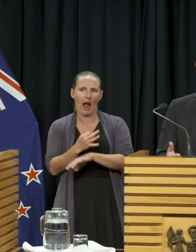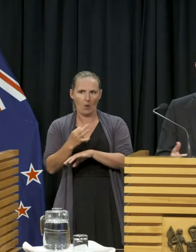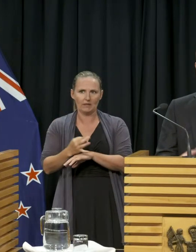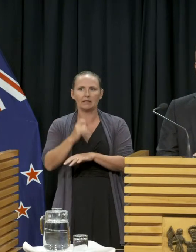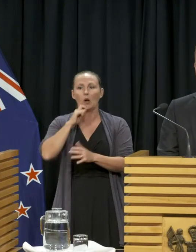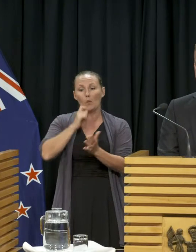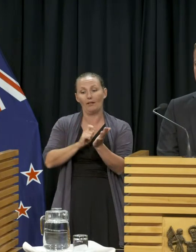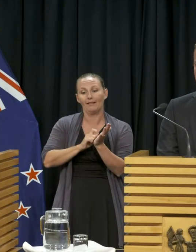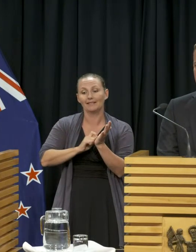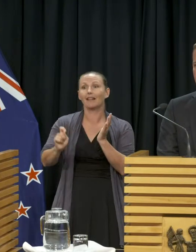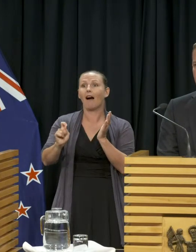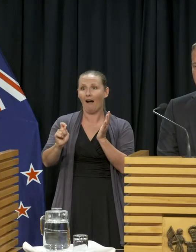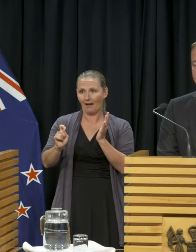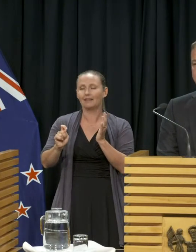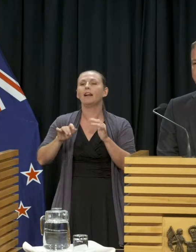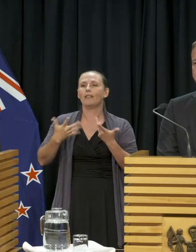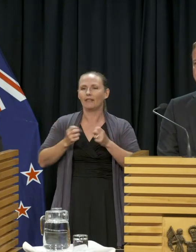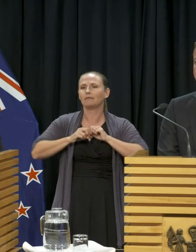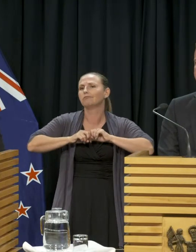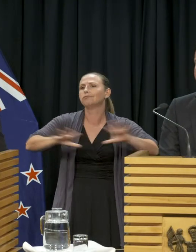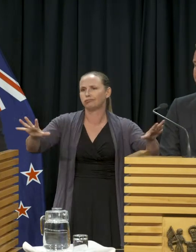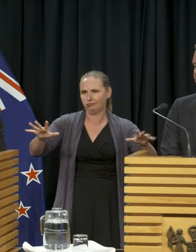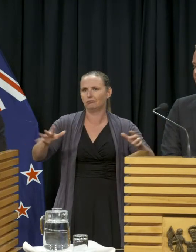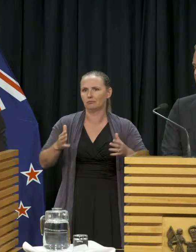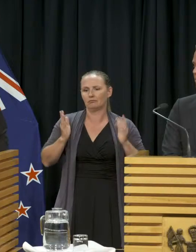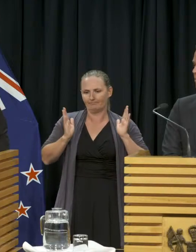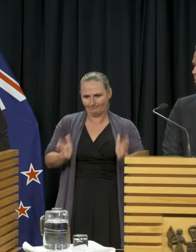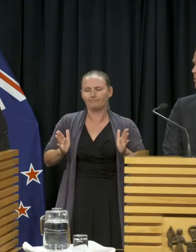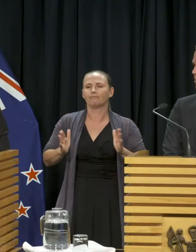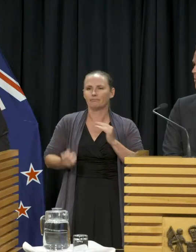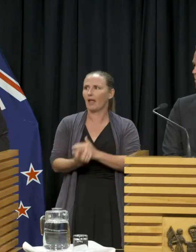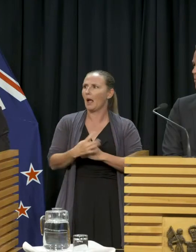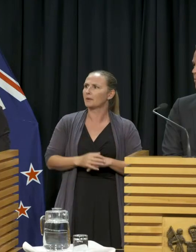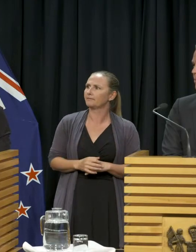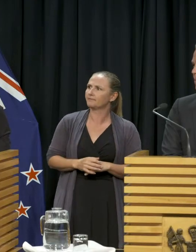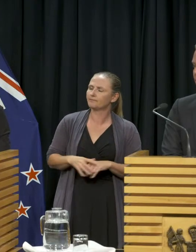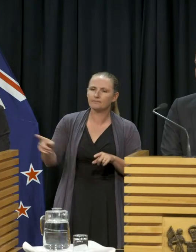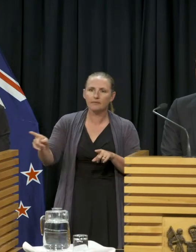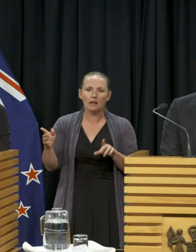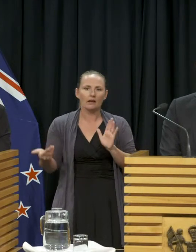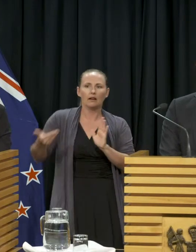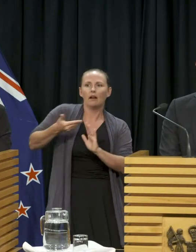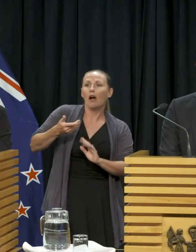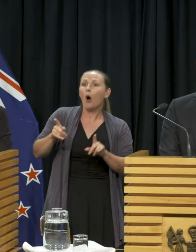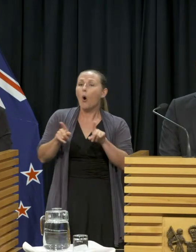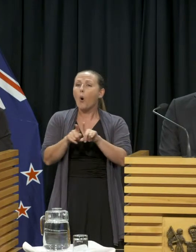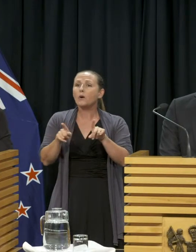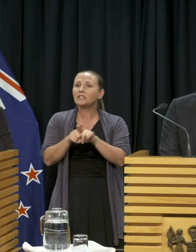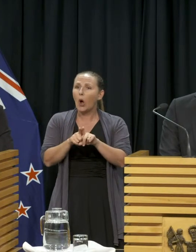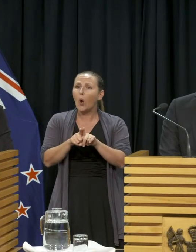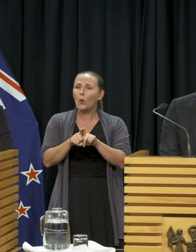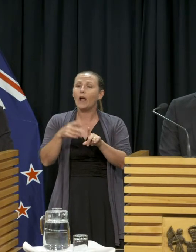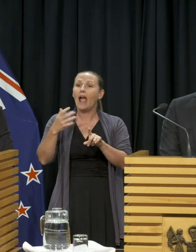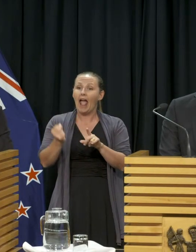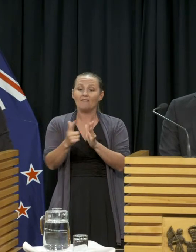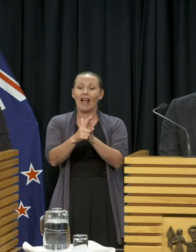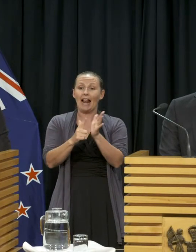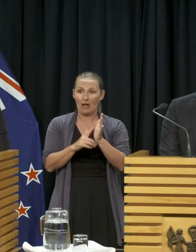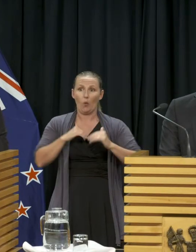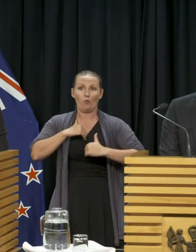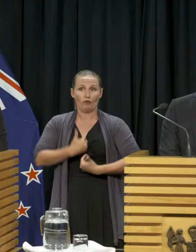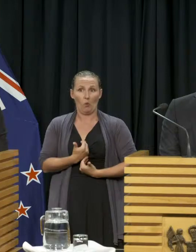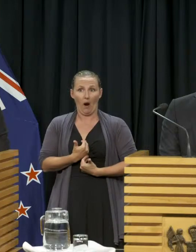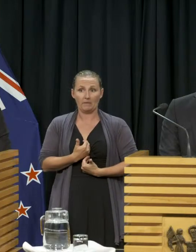signed and that notification will go out. Keep in mind, in the meantime, there is a legal requirement on those employers